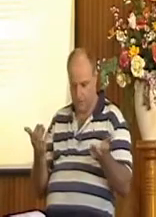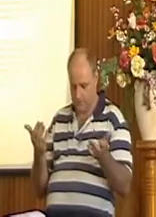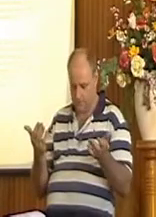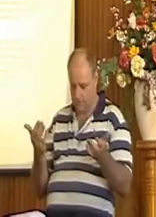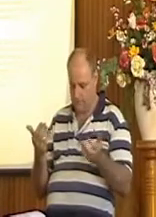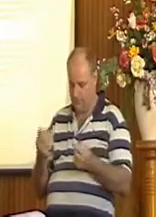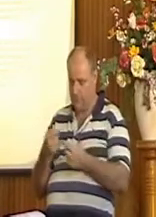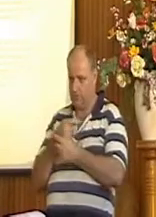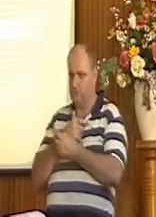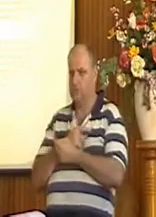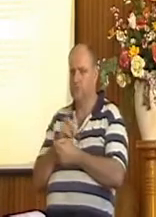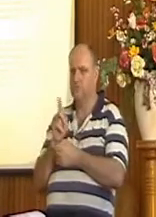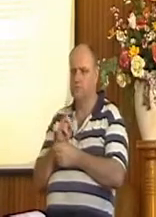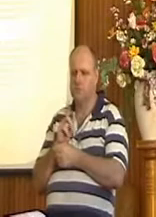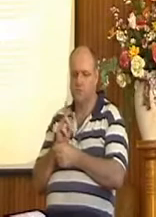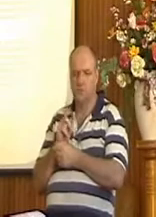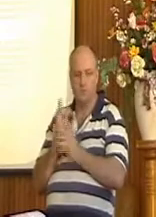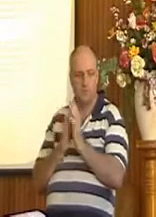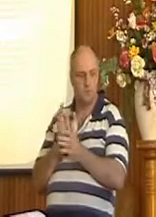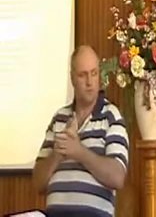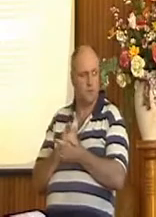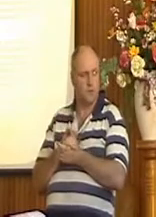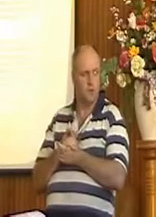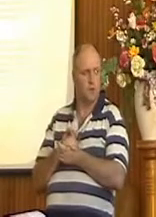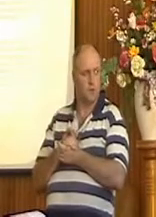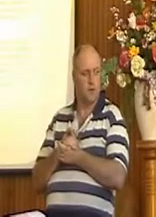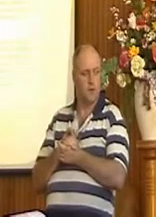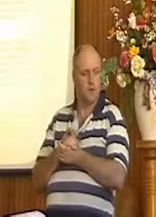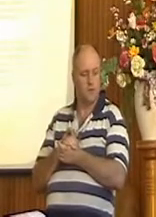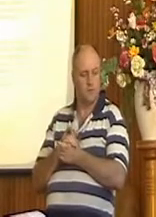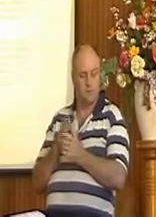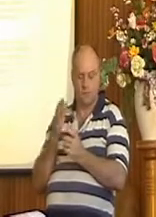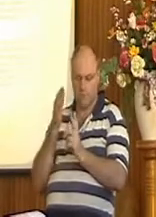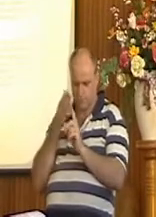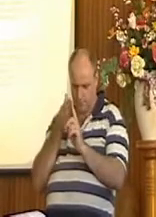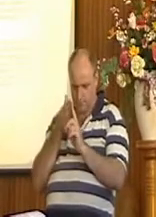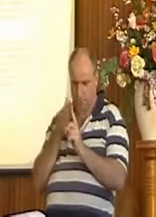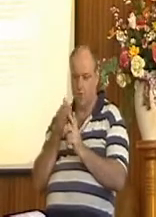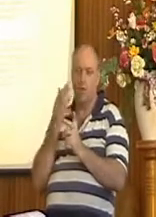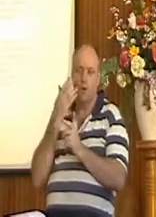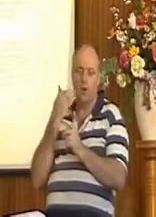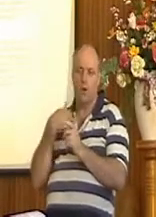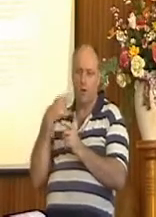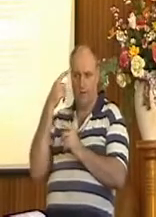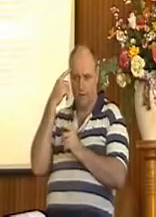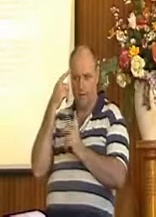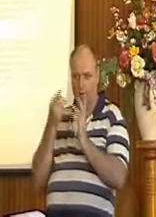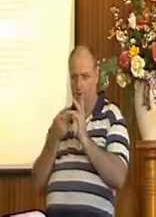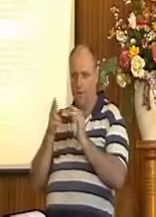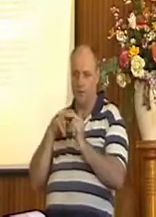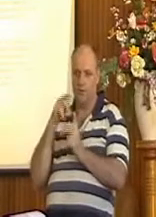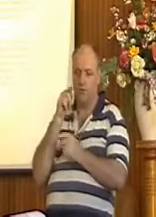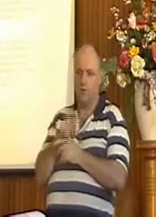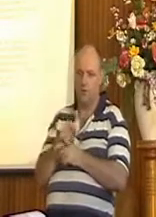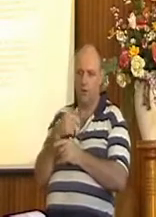Now, for simply means concerning, when I think of you, I remember, that we work together